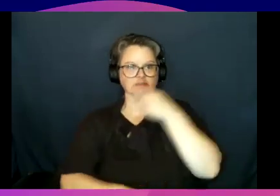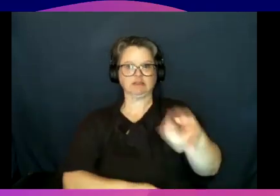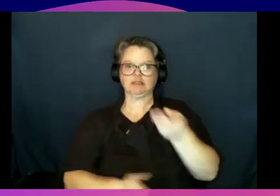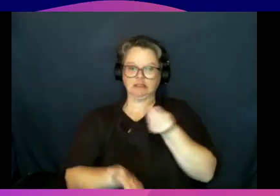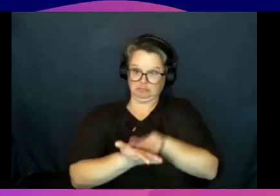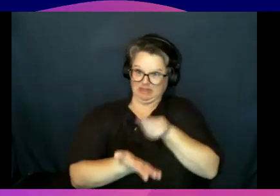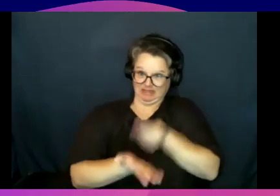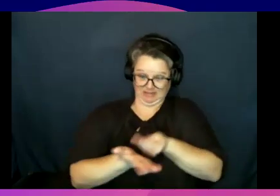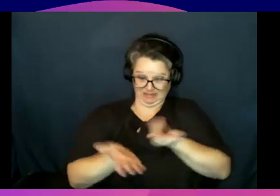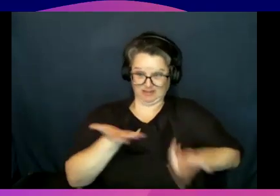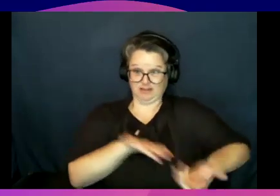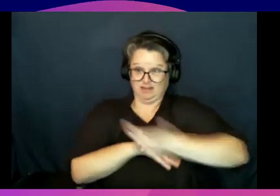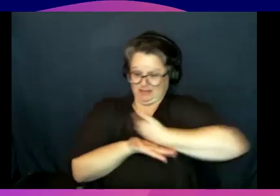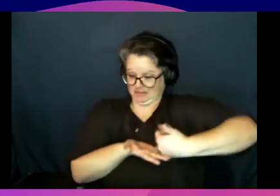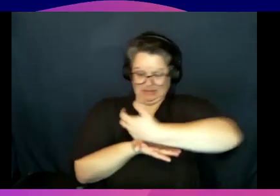for example,